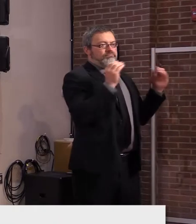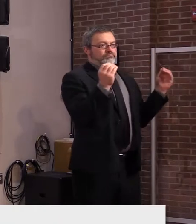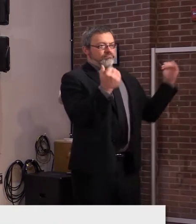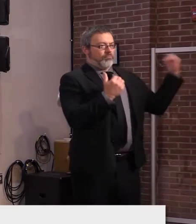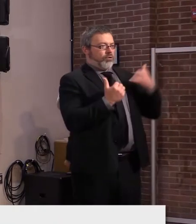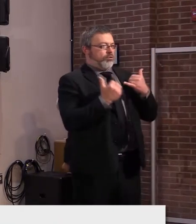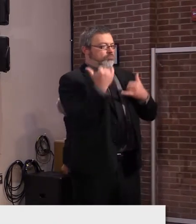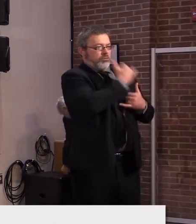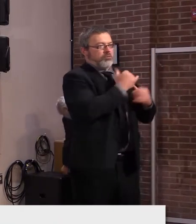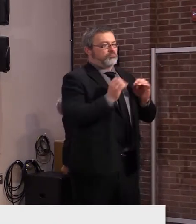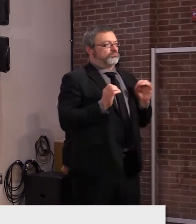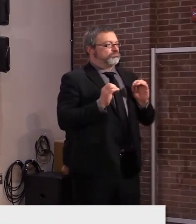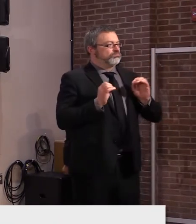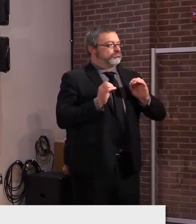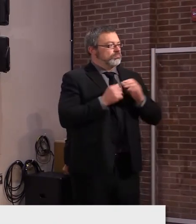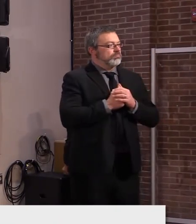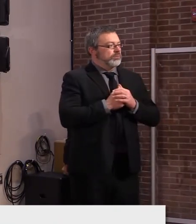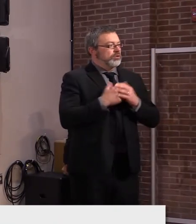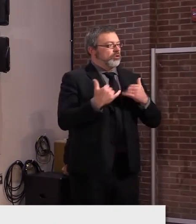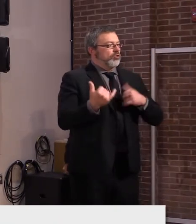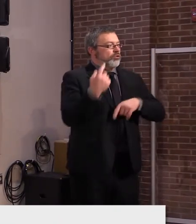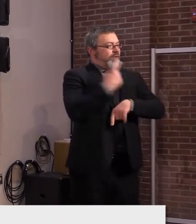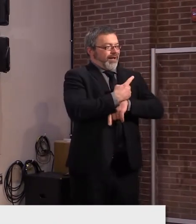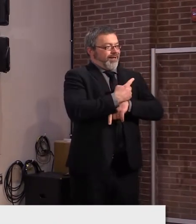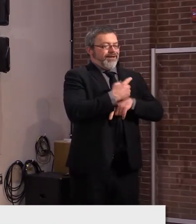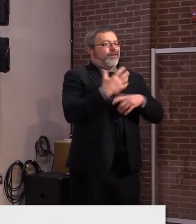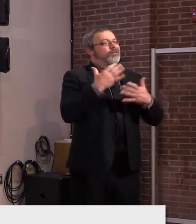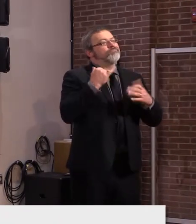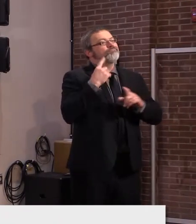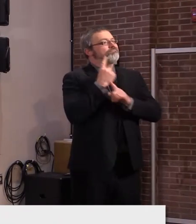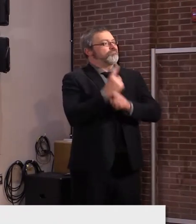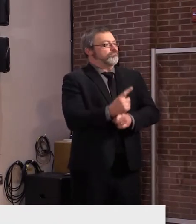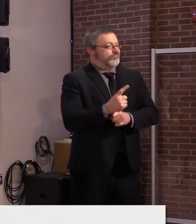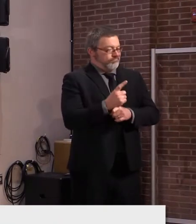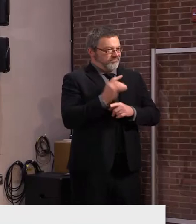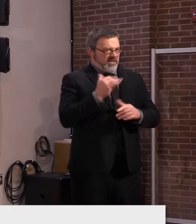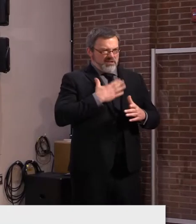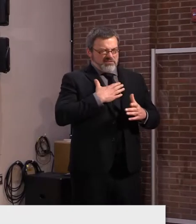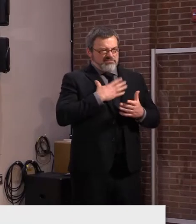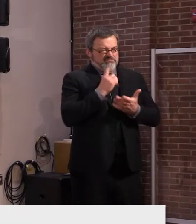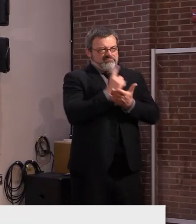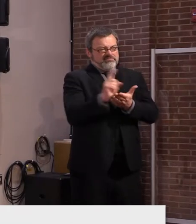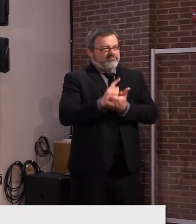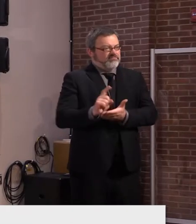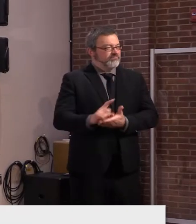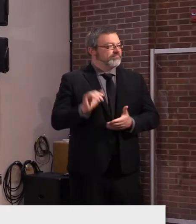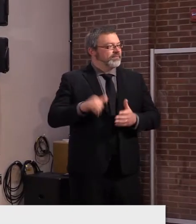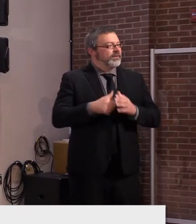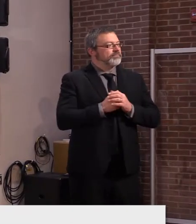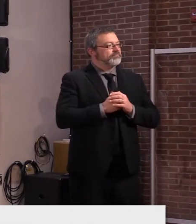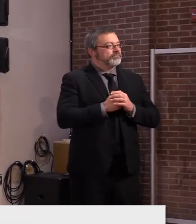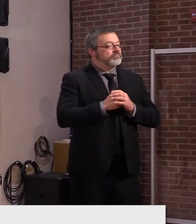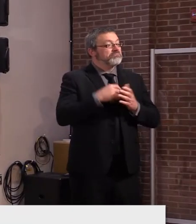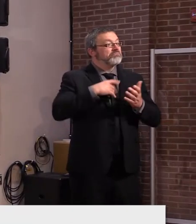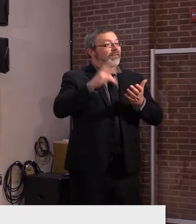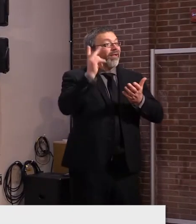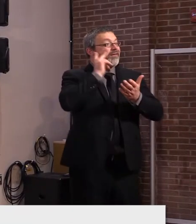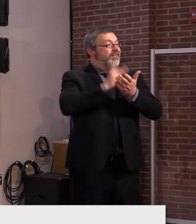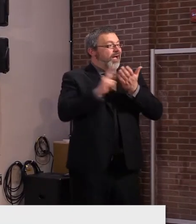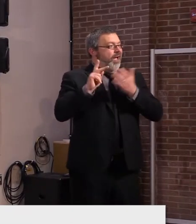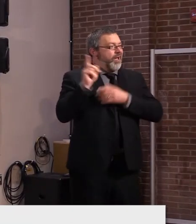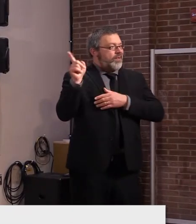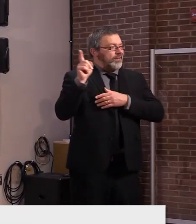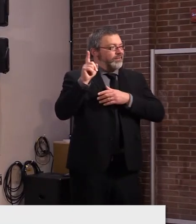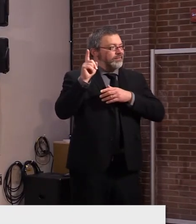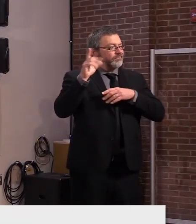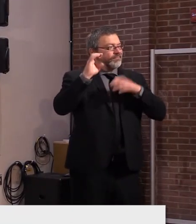modeling presentation. Secretary French will provide more detail on the Test to Stay program and give an update on